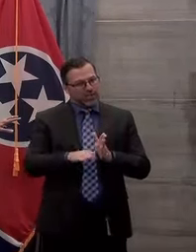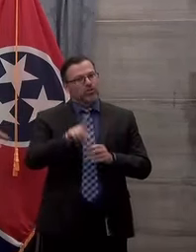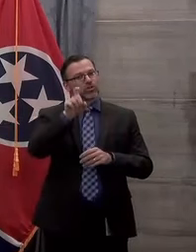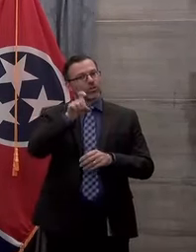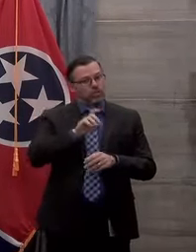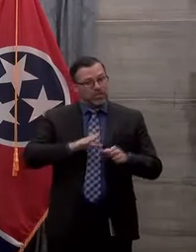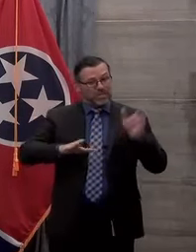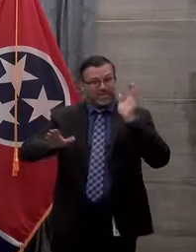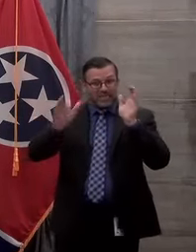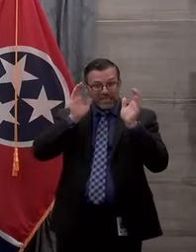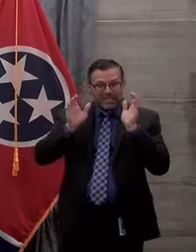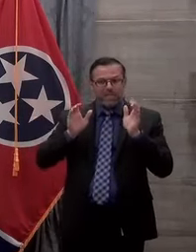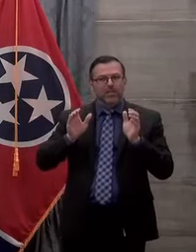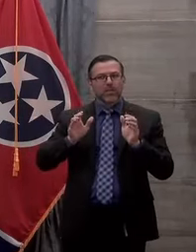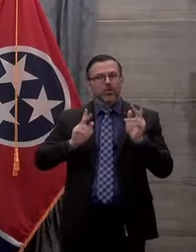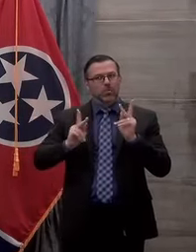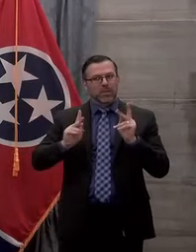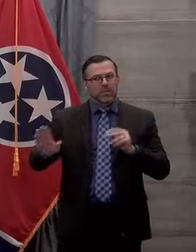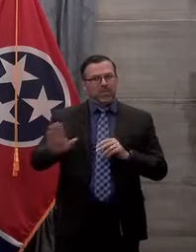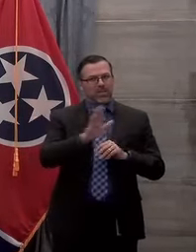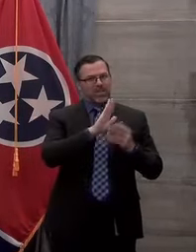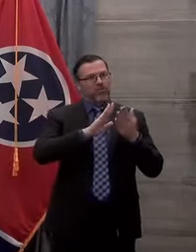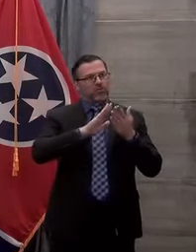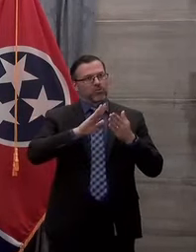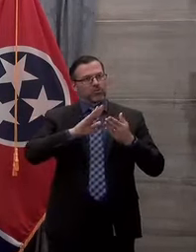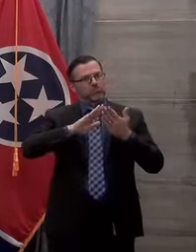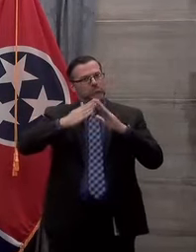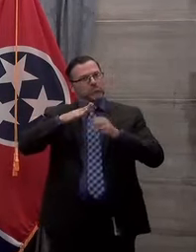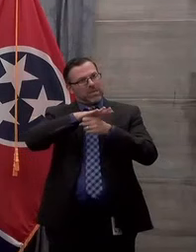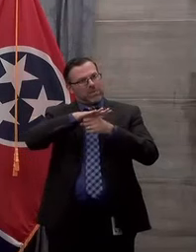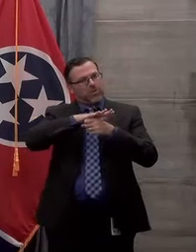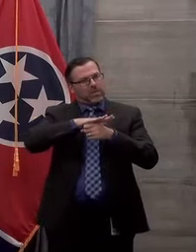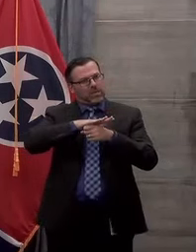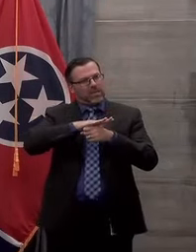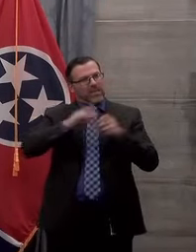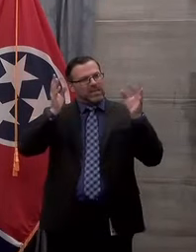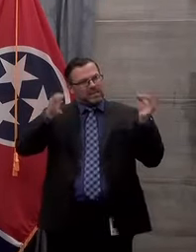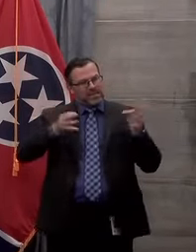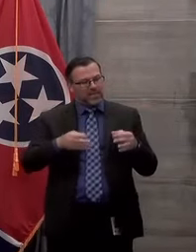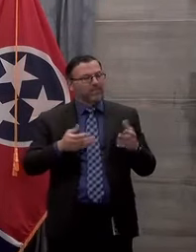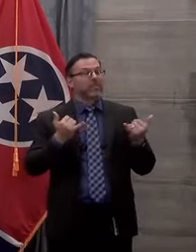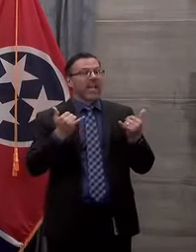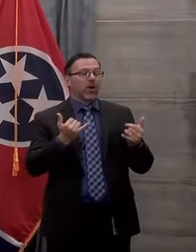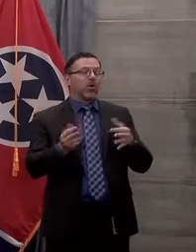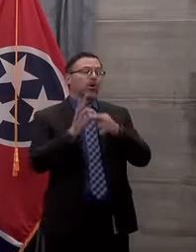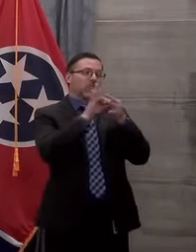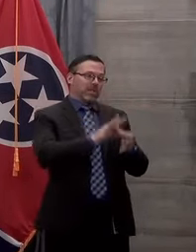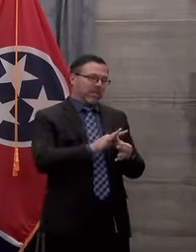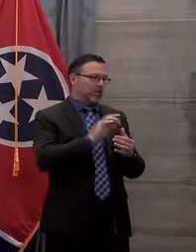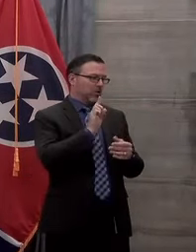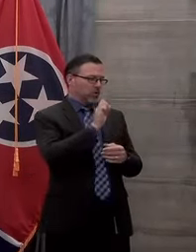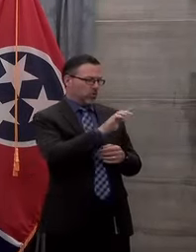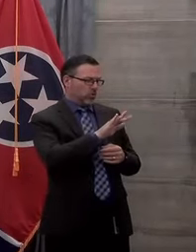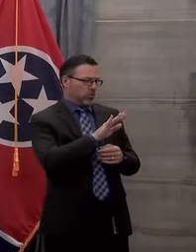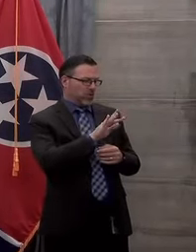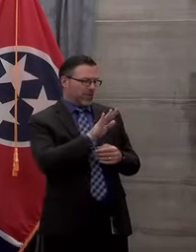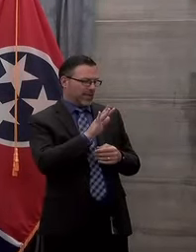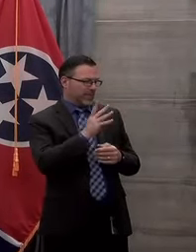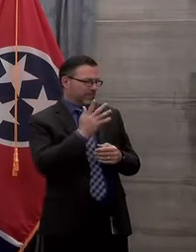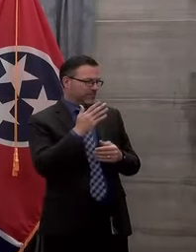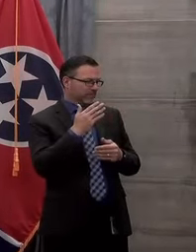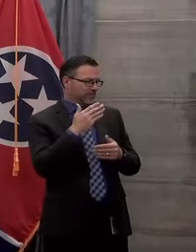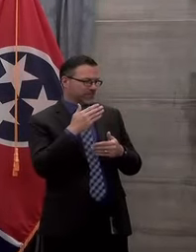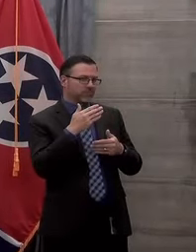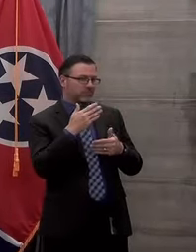in their community and make decisions around that. Regarding the protest, I mean the process of